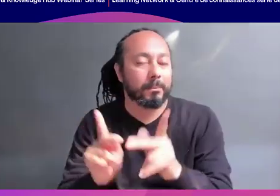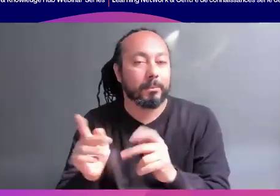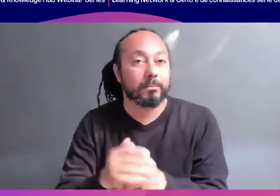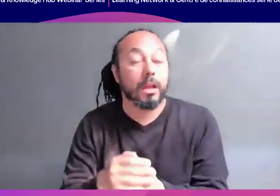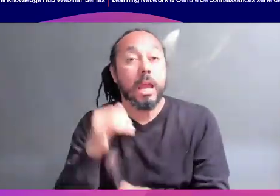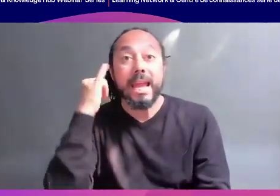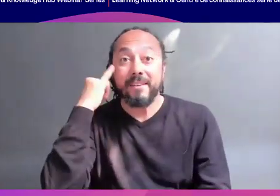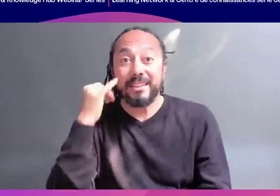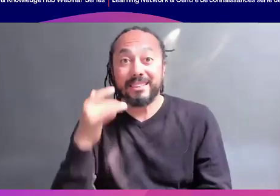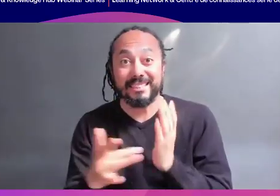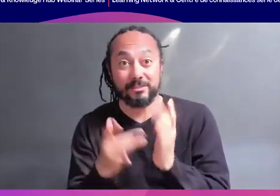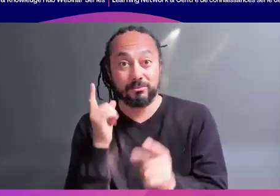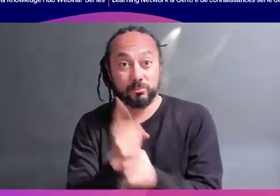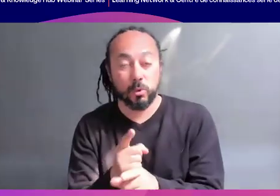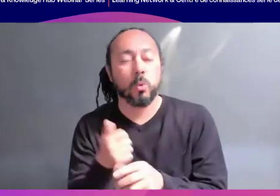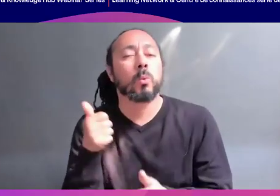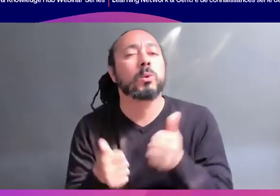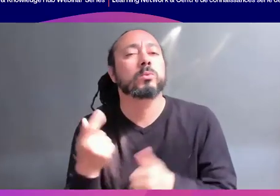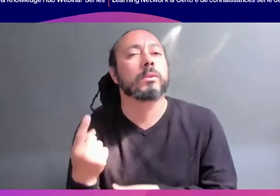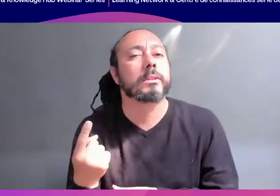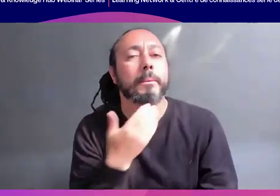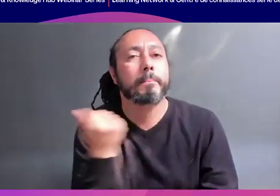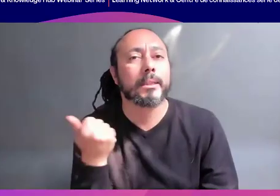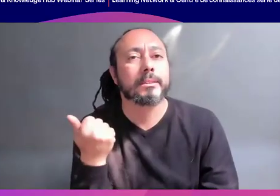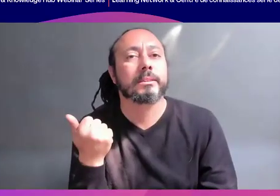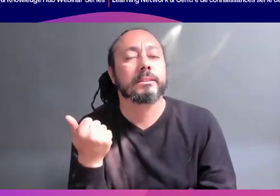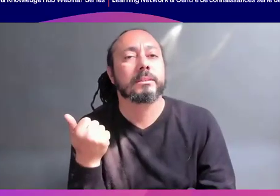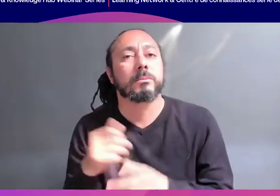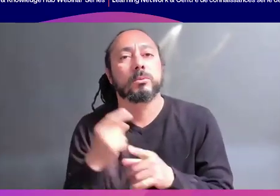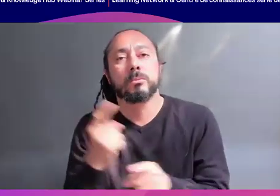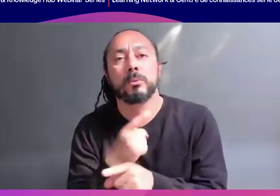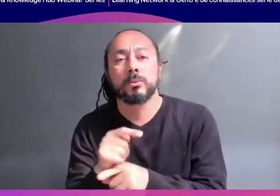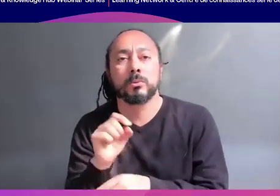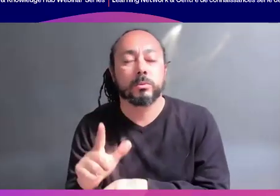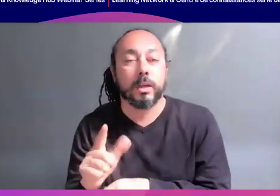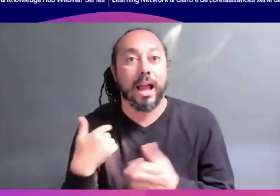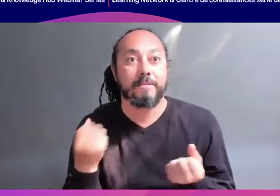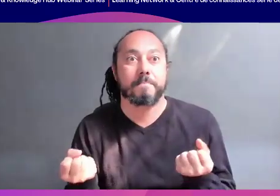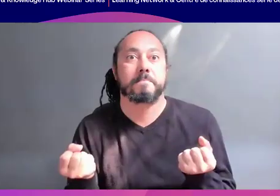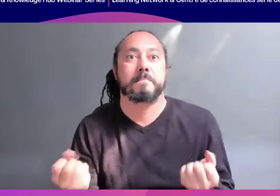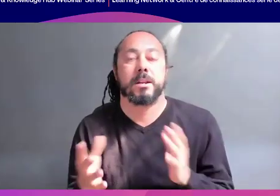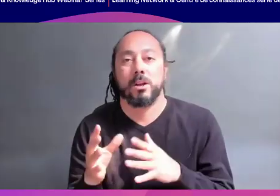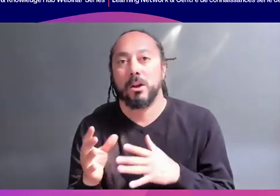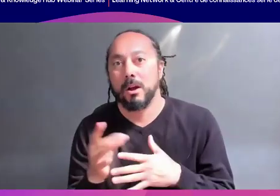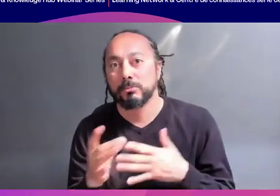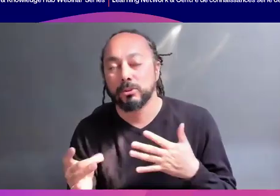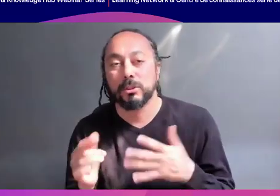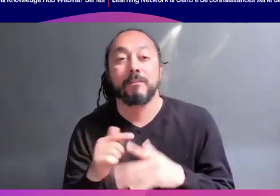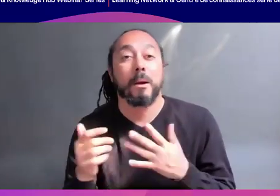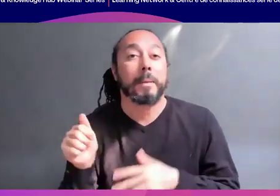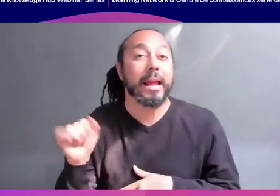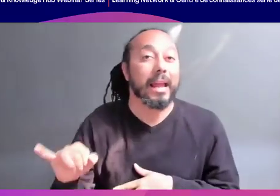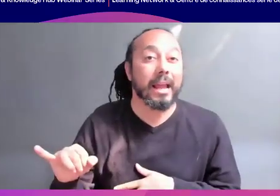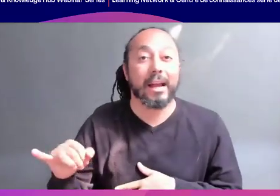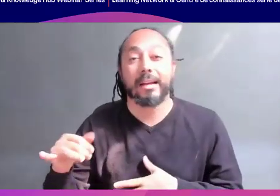way to go, which technology or tool is the most appropriate one? And we have so many options, from AI to text messaging to